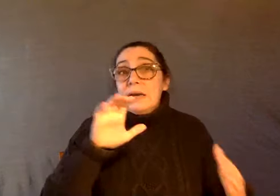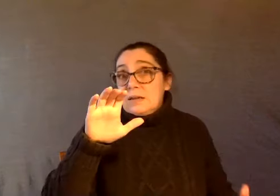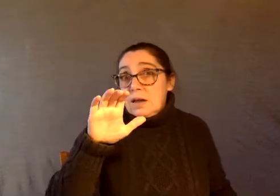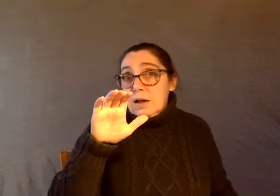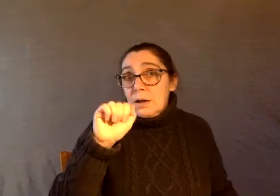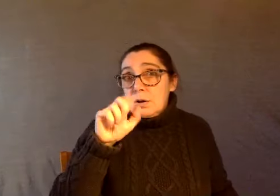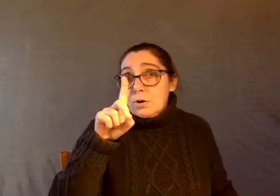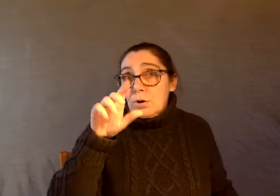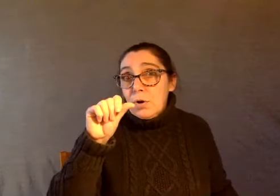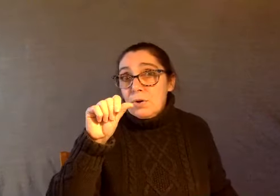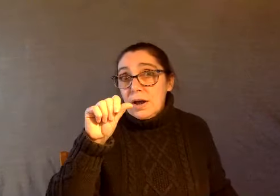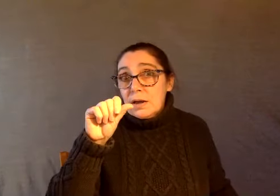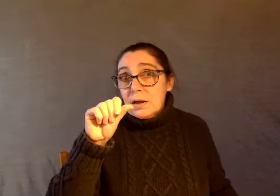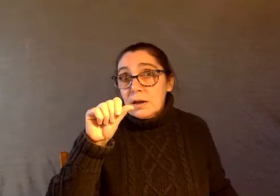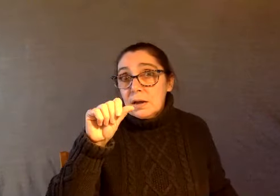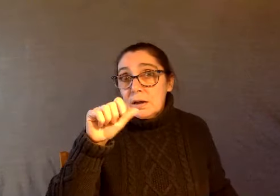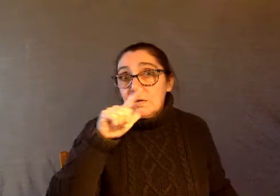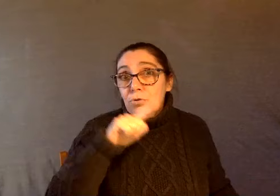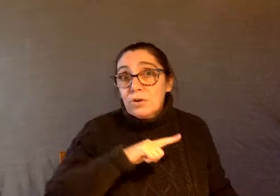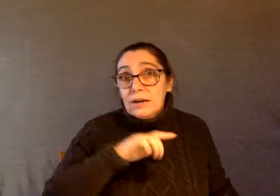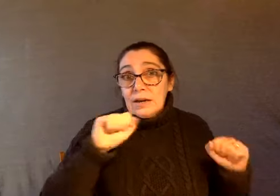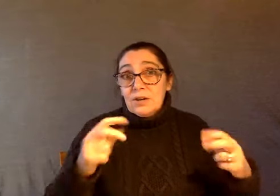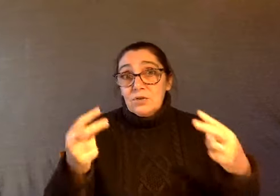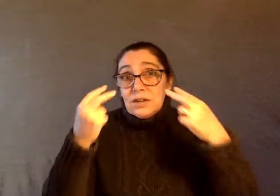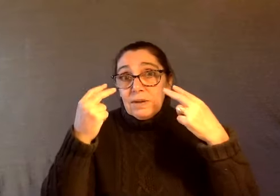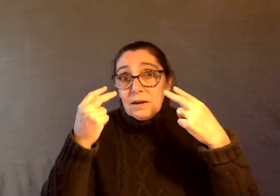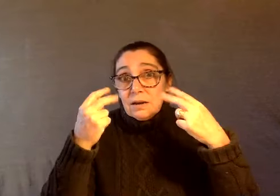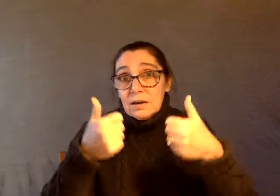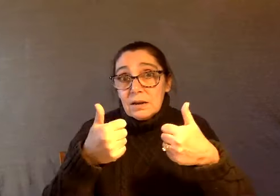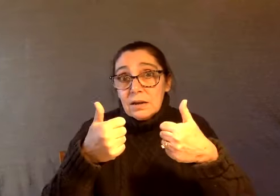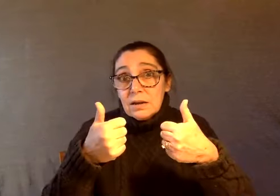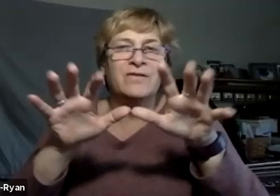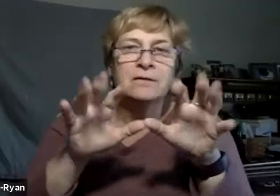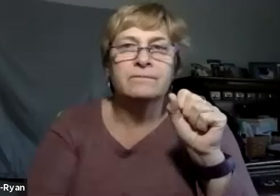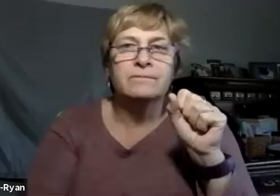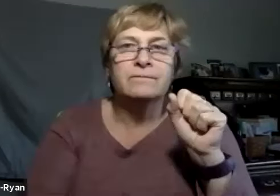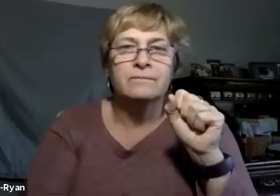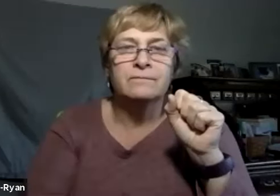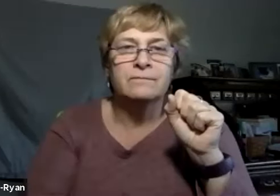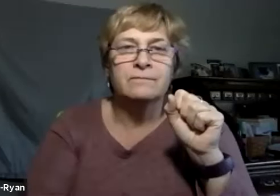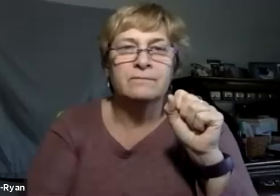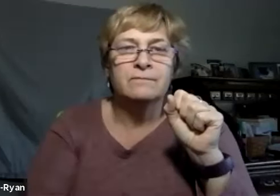is a coda. Laureen, can you see me? She's saying it's